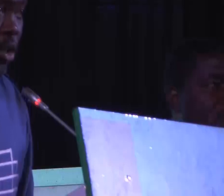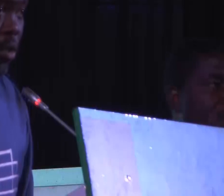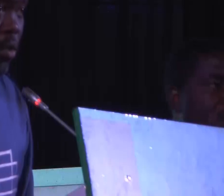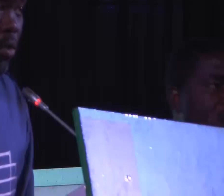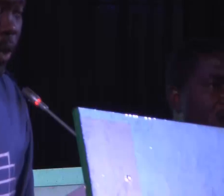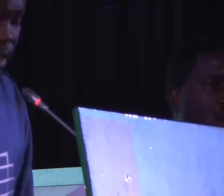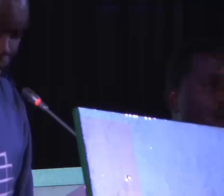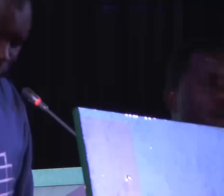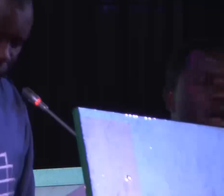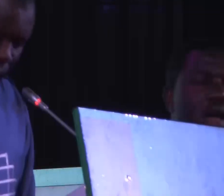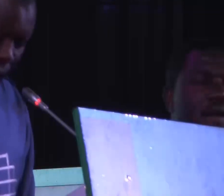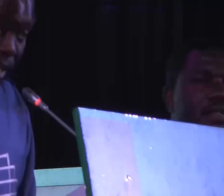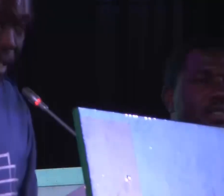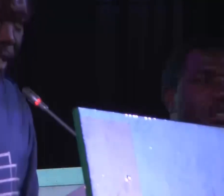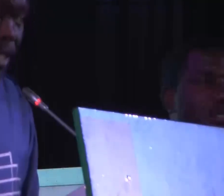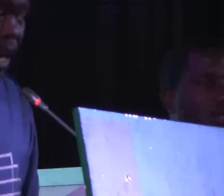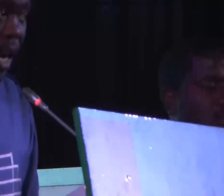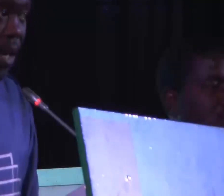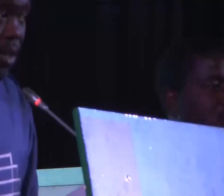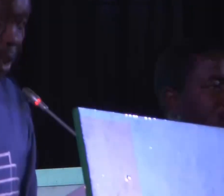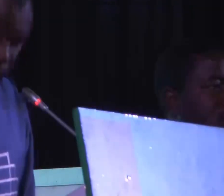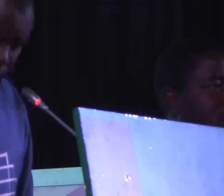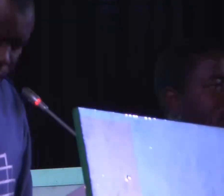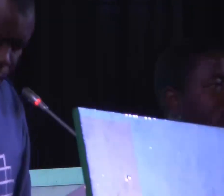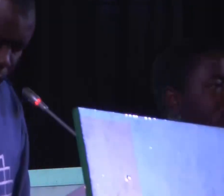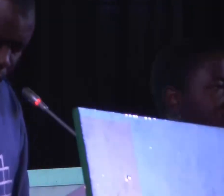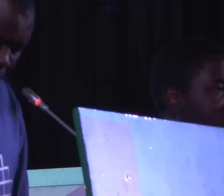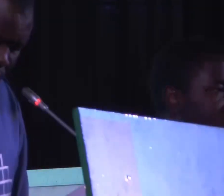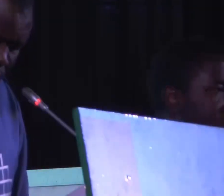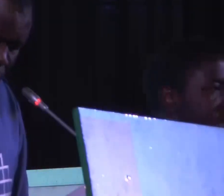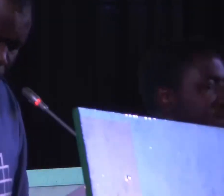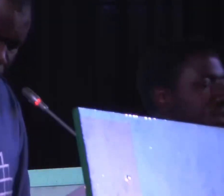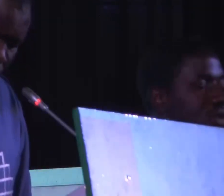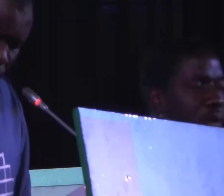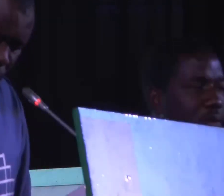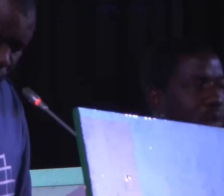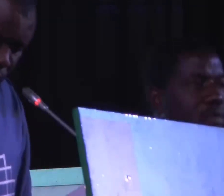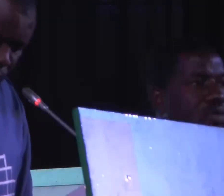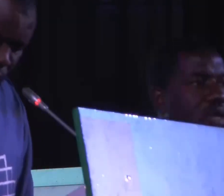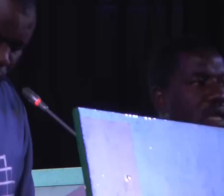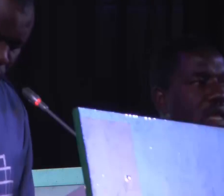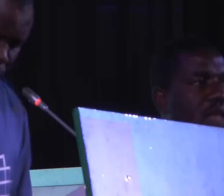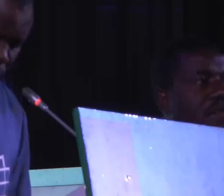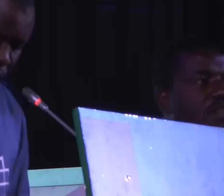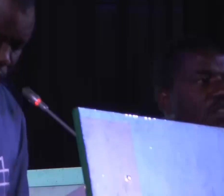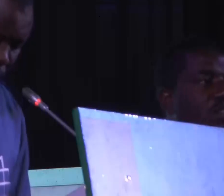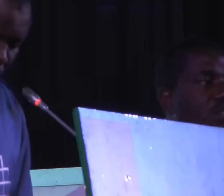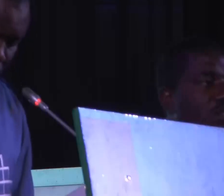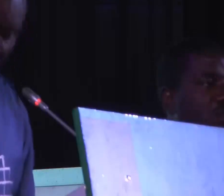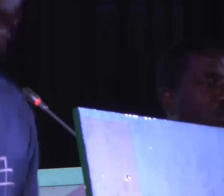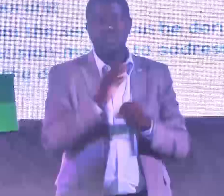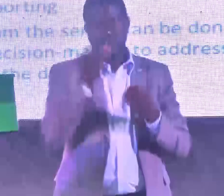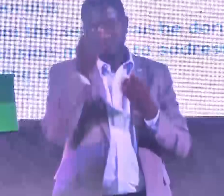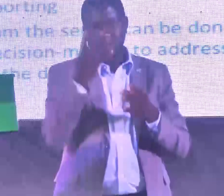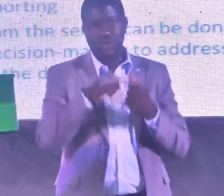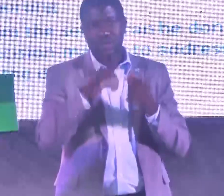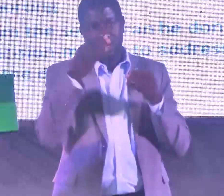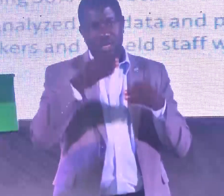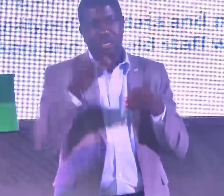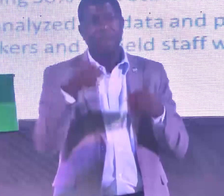the HQ, where different analyses are conducted to provide useful information for decision making.